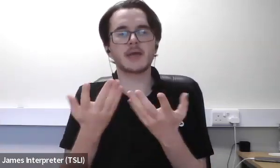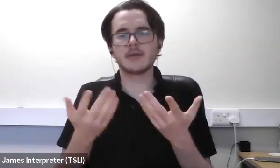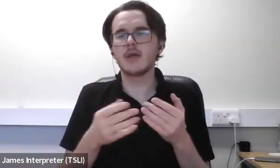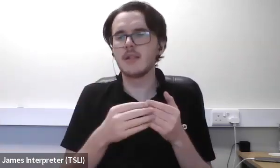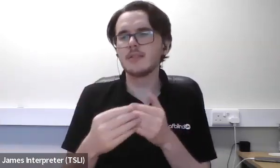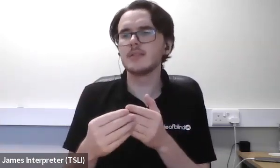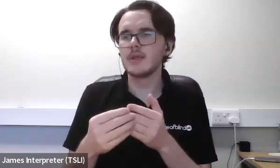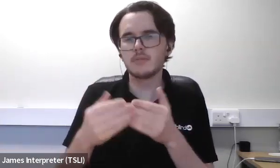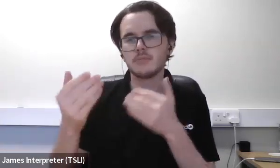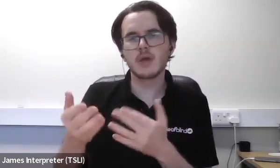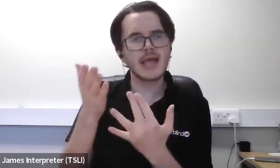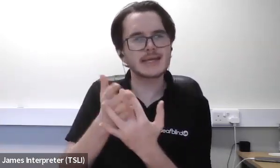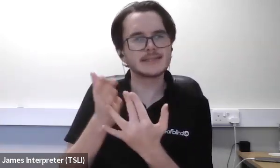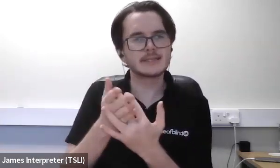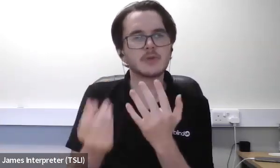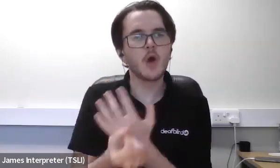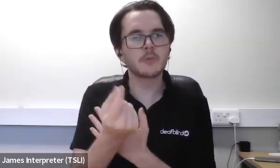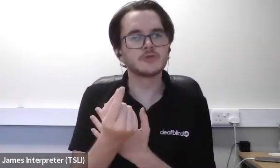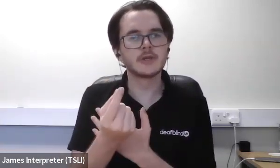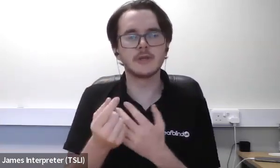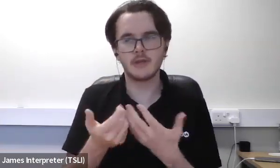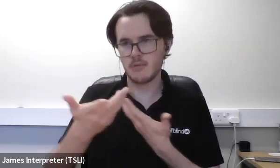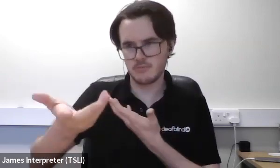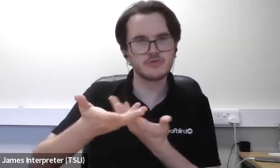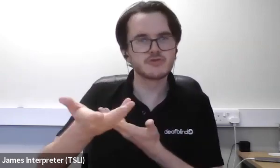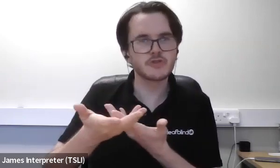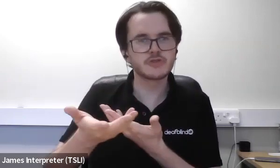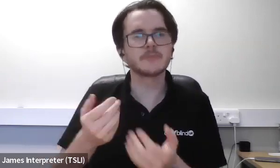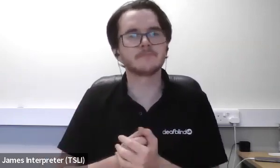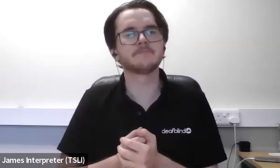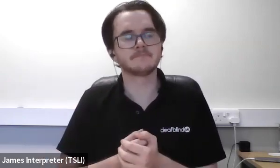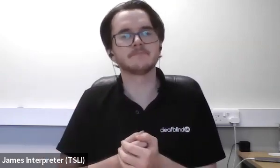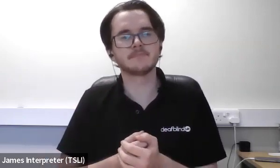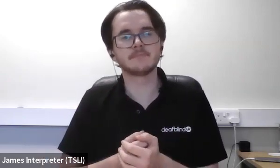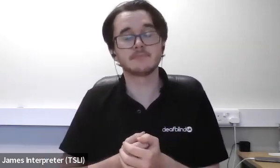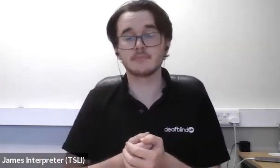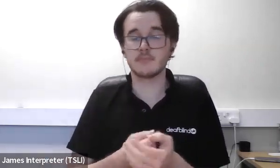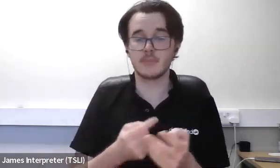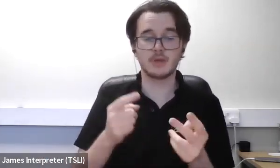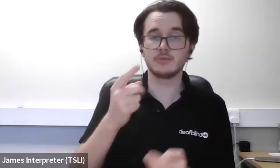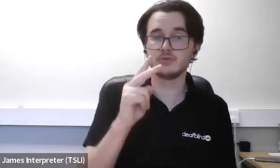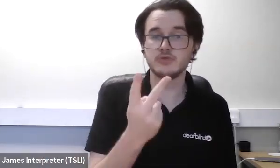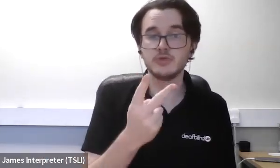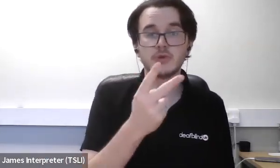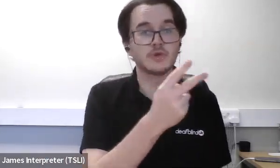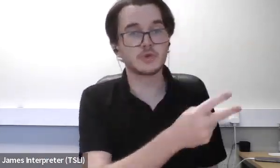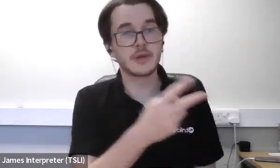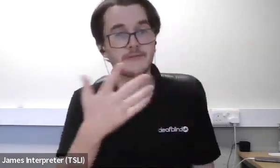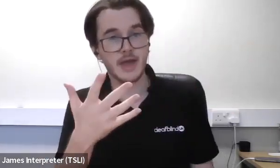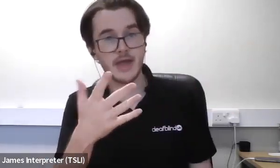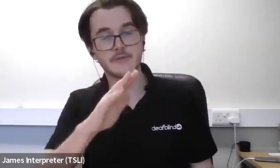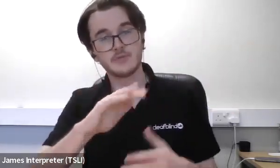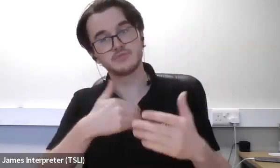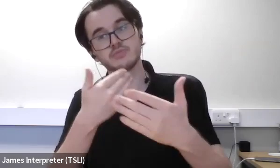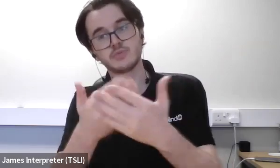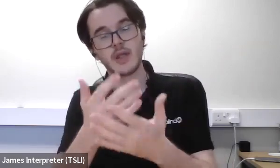on accessible opportunity, which will be a discussion. And then at 2:25 till 2:30, we'll